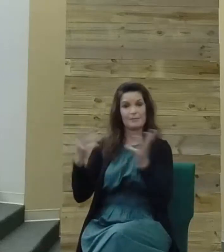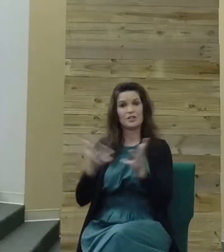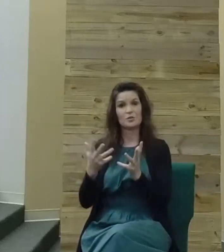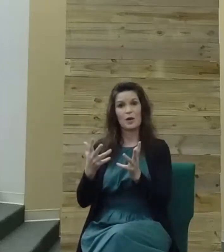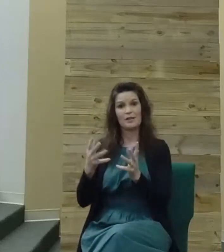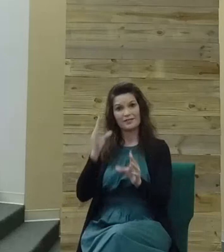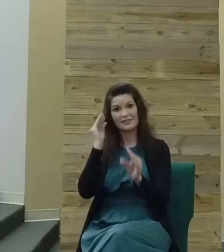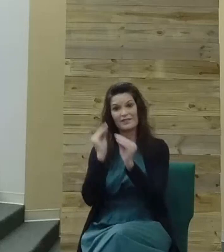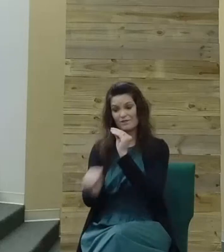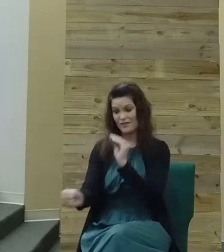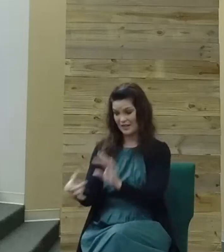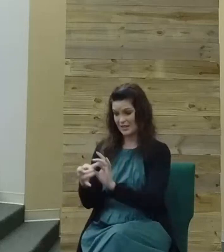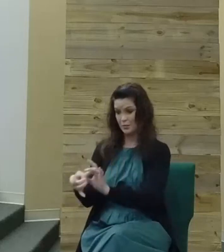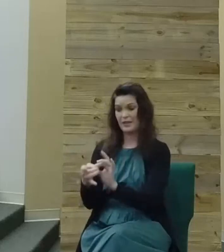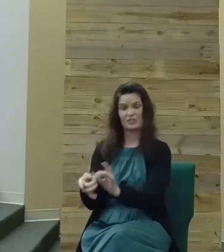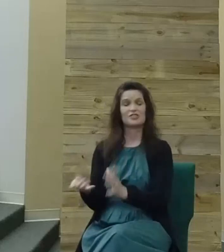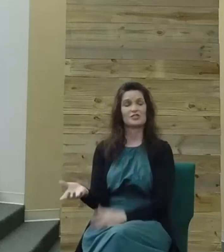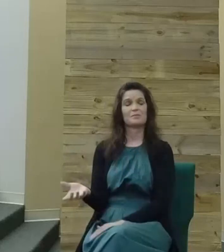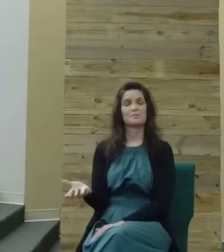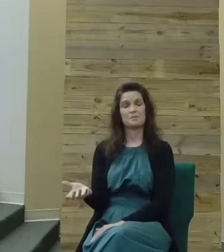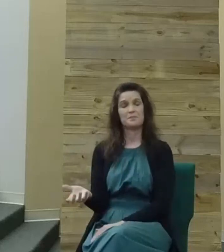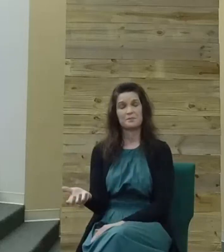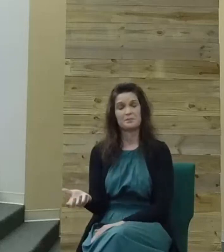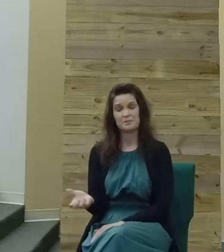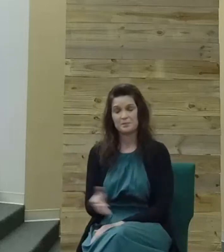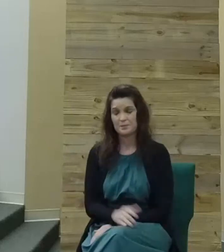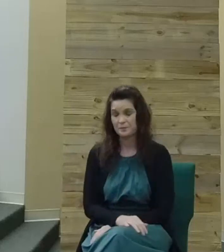to restore a relationship.